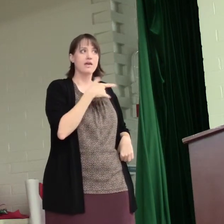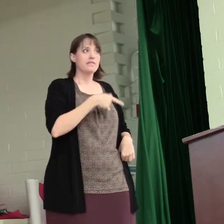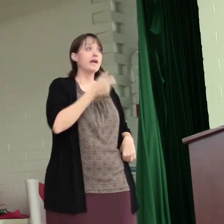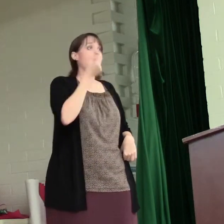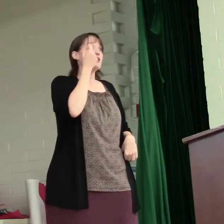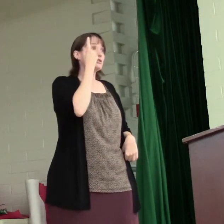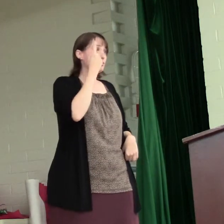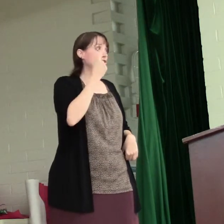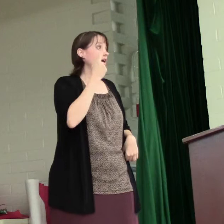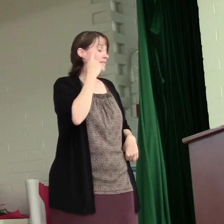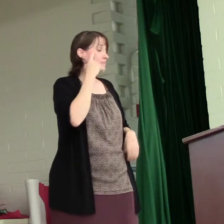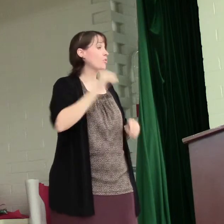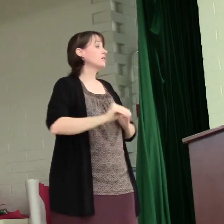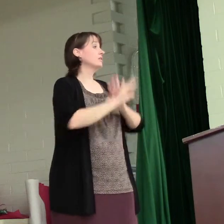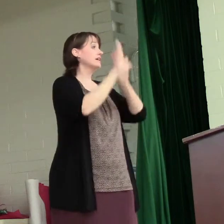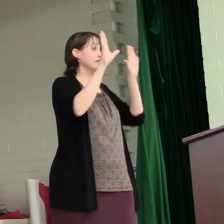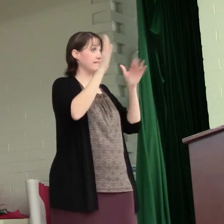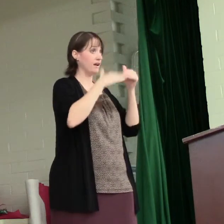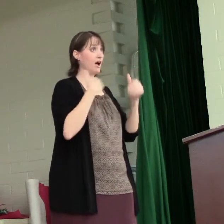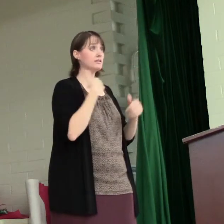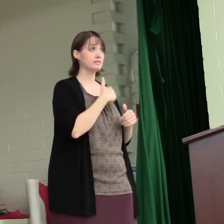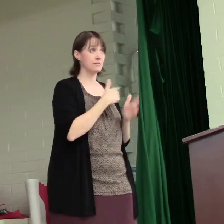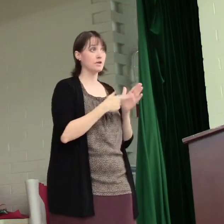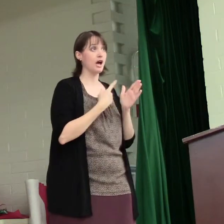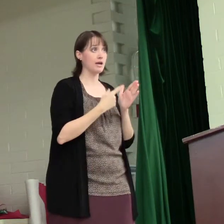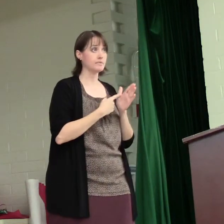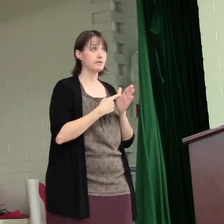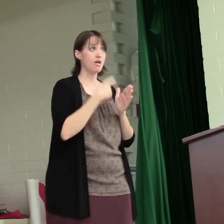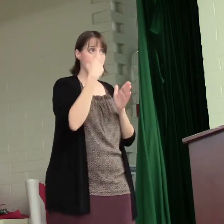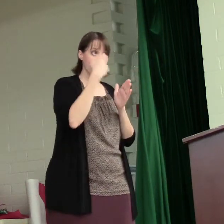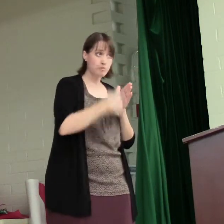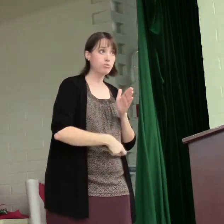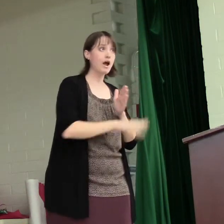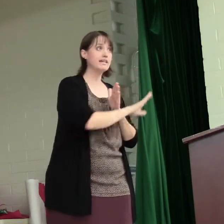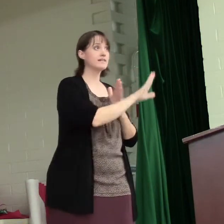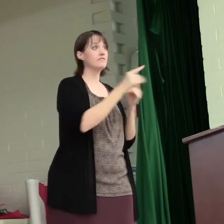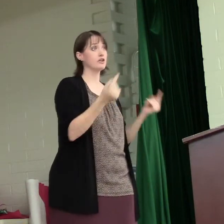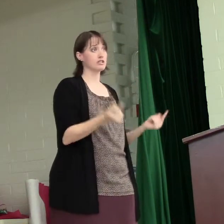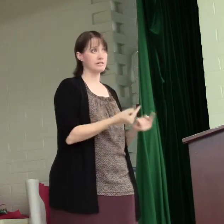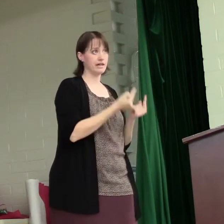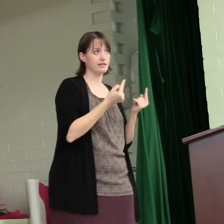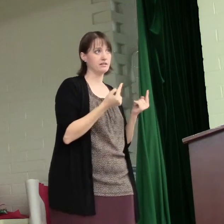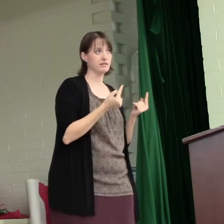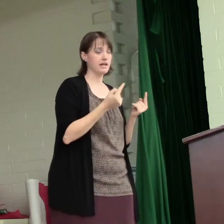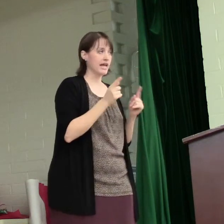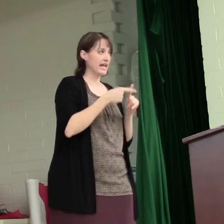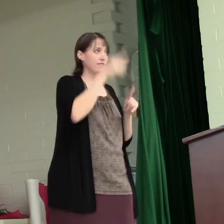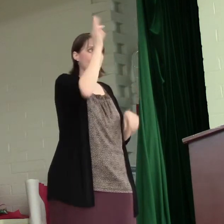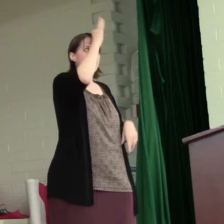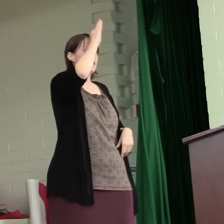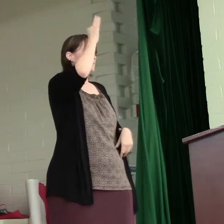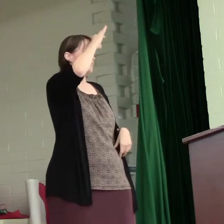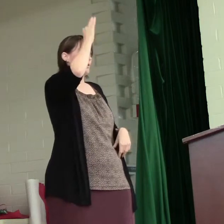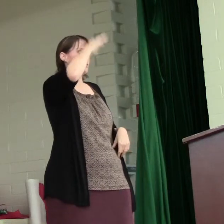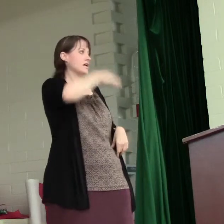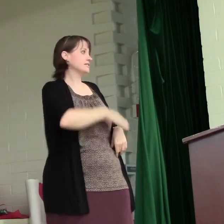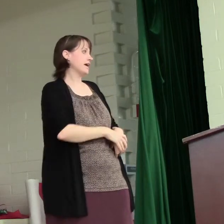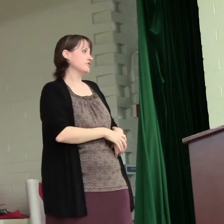They understood, I think, more clearly than us sometimes, the price of their sin. Even when it was unintentional,